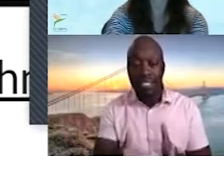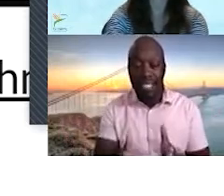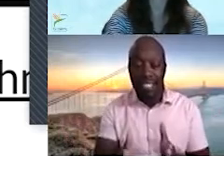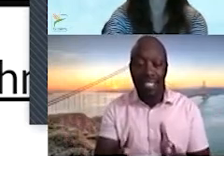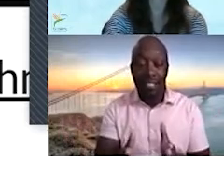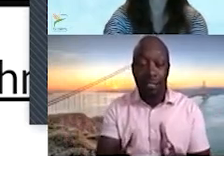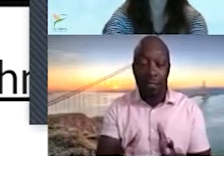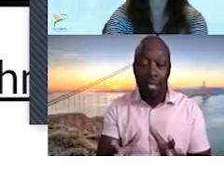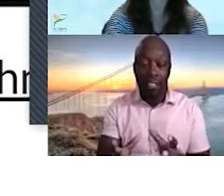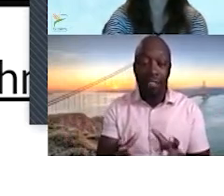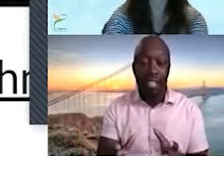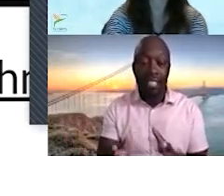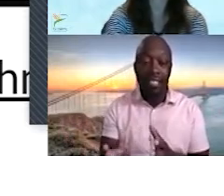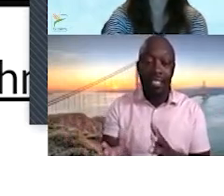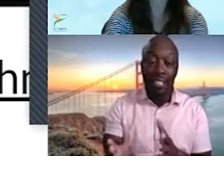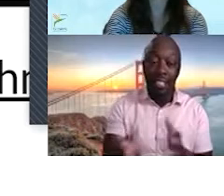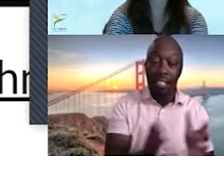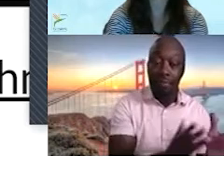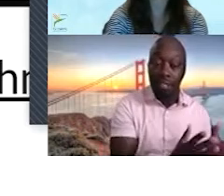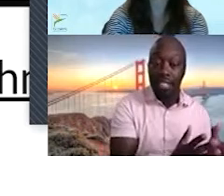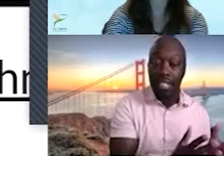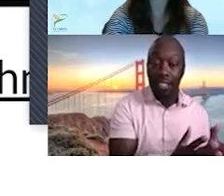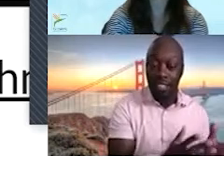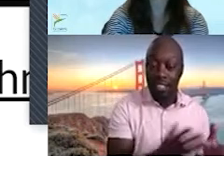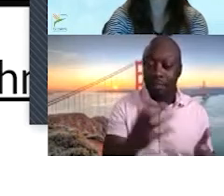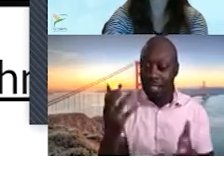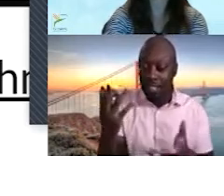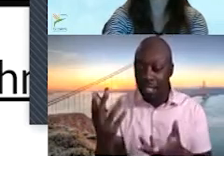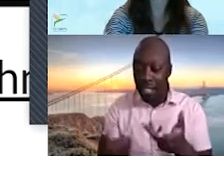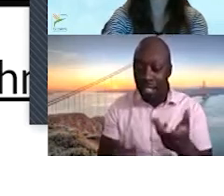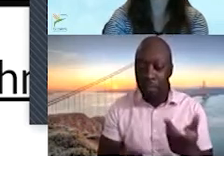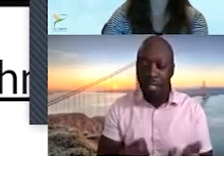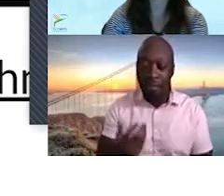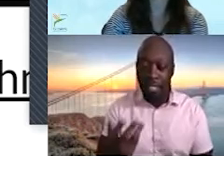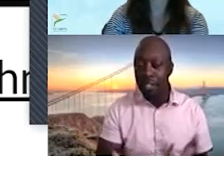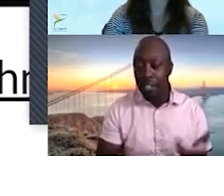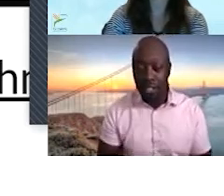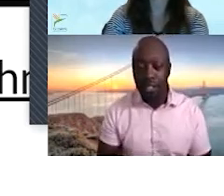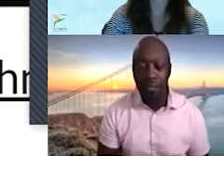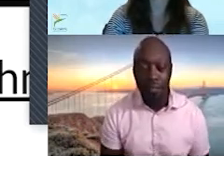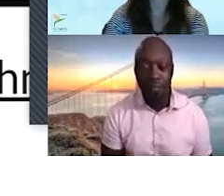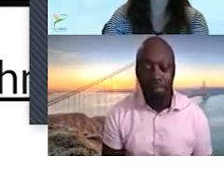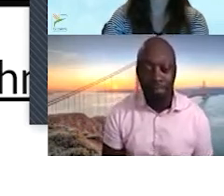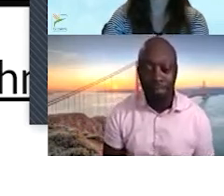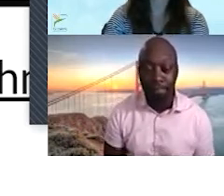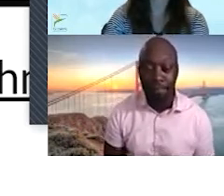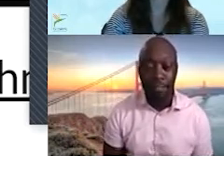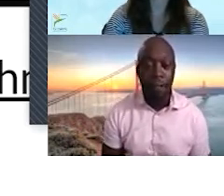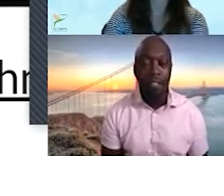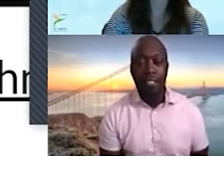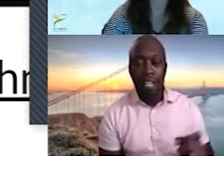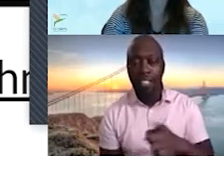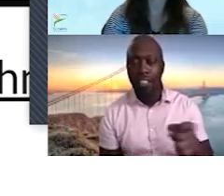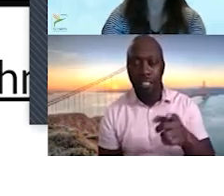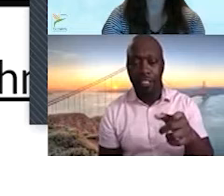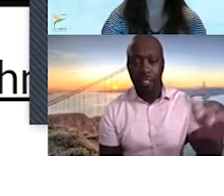the second batch of signs in the first stage. It's up to the baby and you.